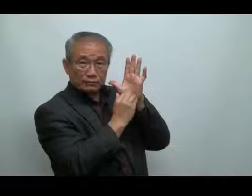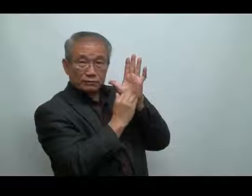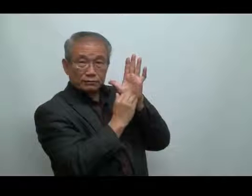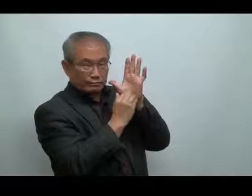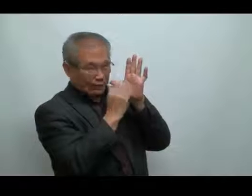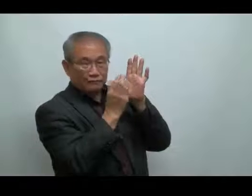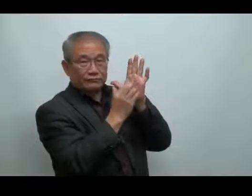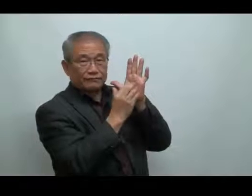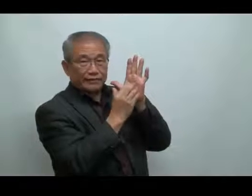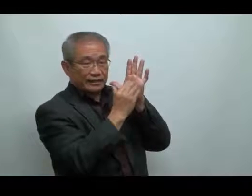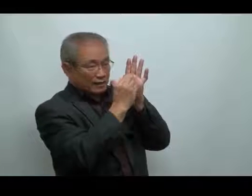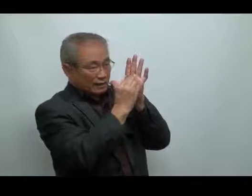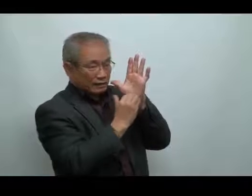yo, roughly, or the